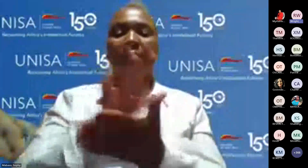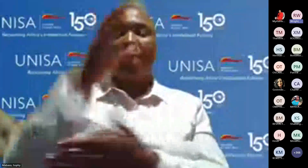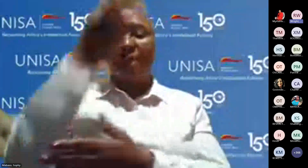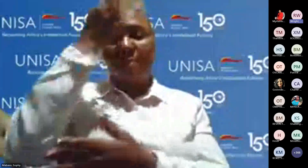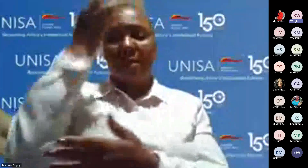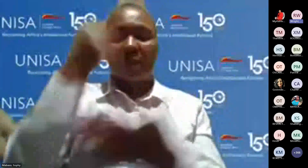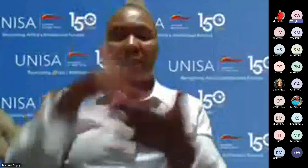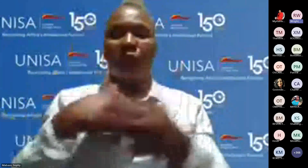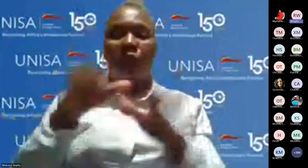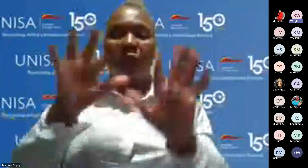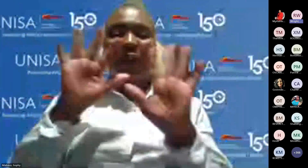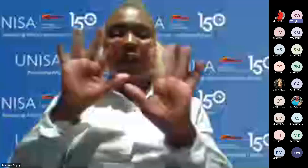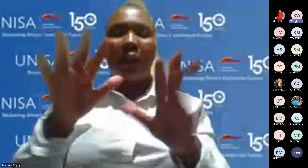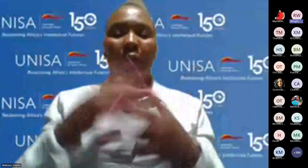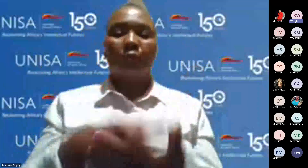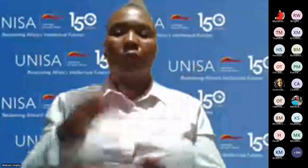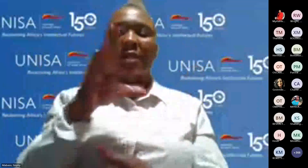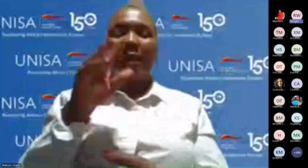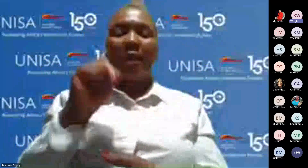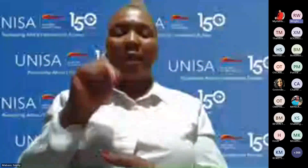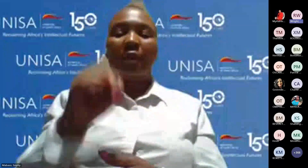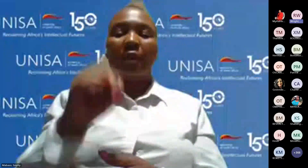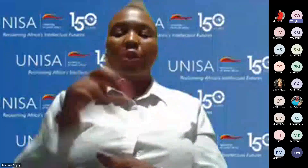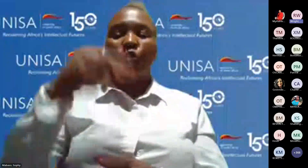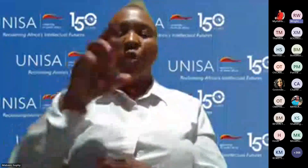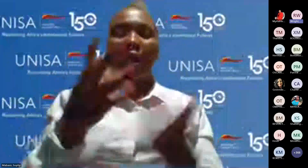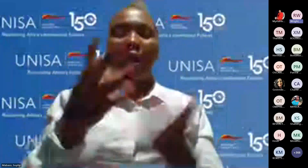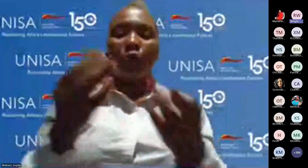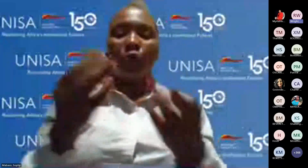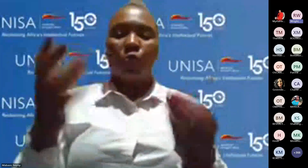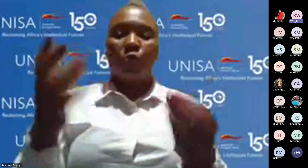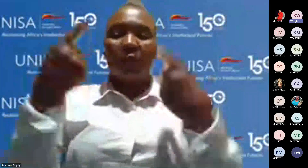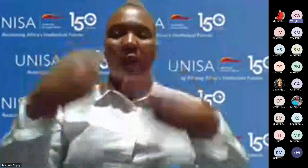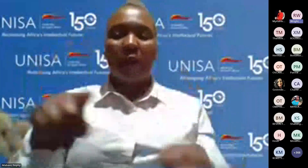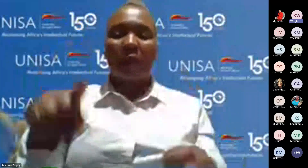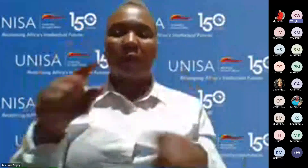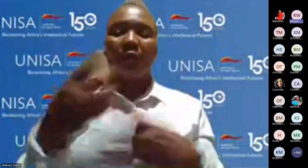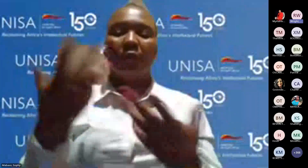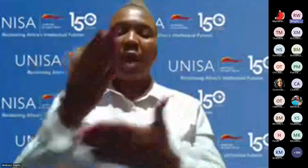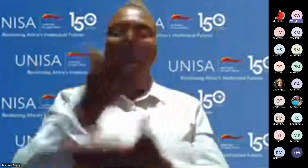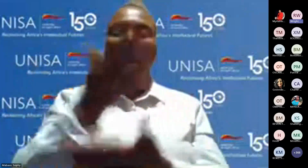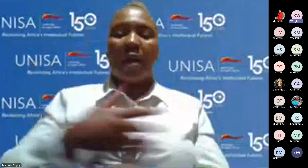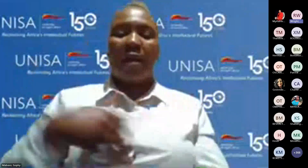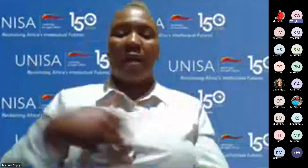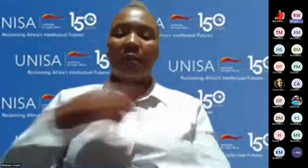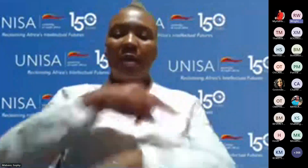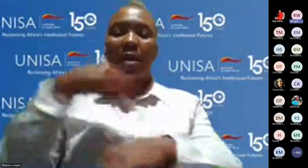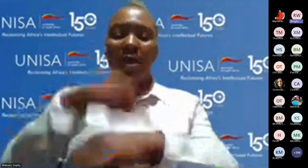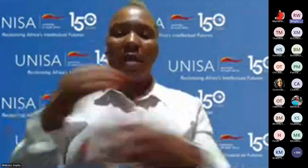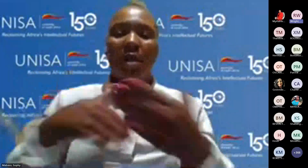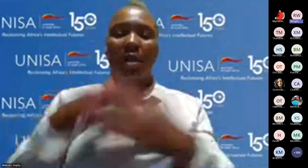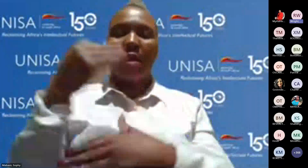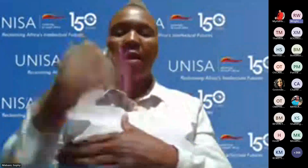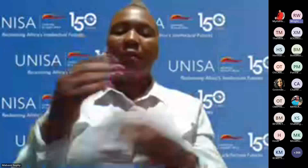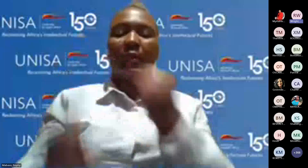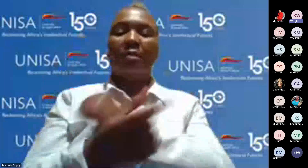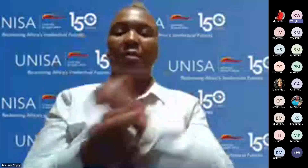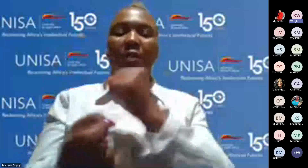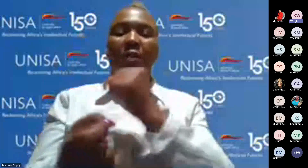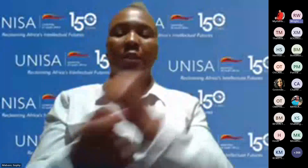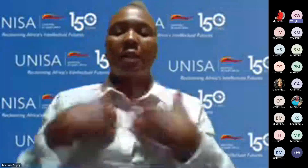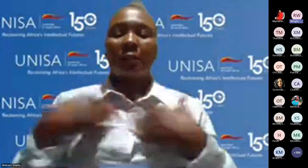10, you can actually scan the QR code again. They only allow you half an hour after the session start to also scan